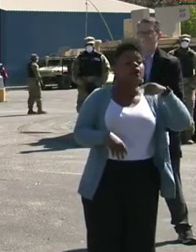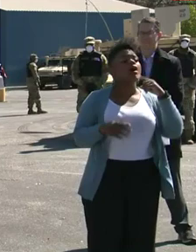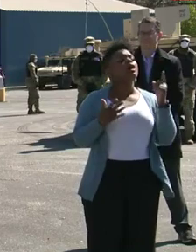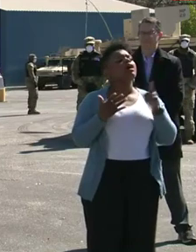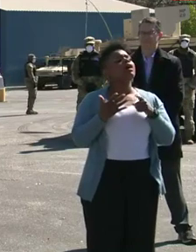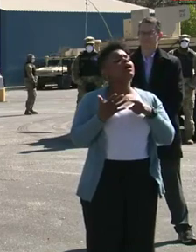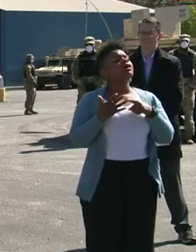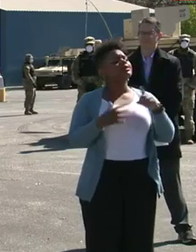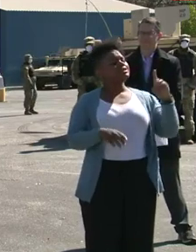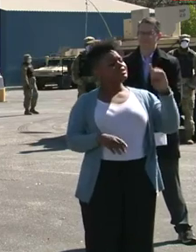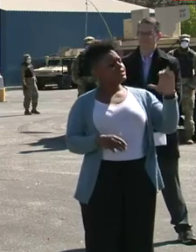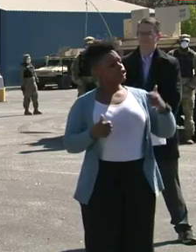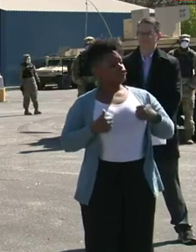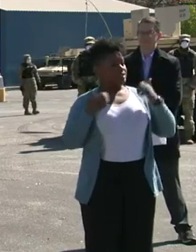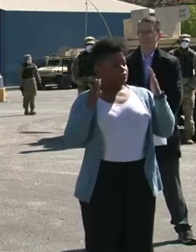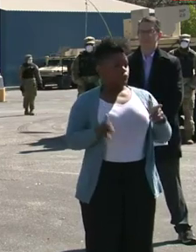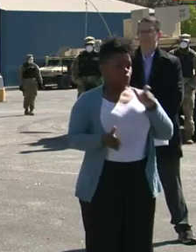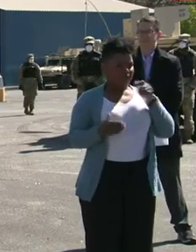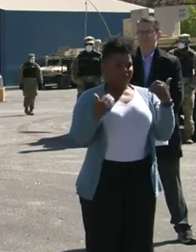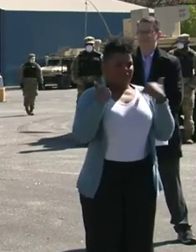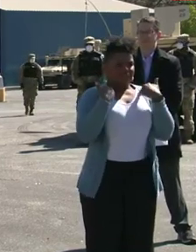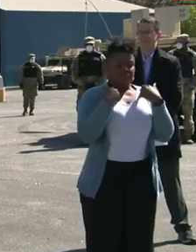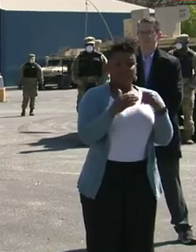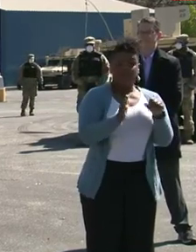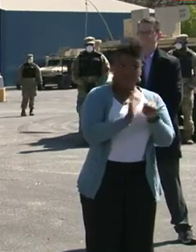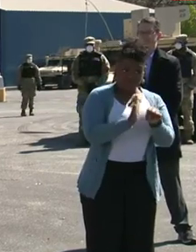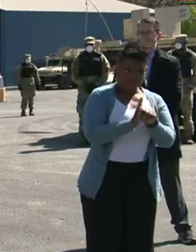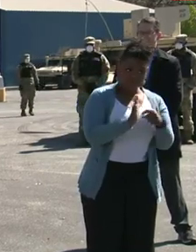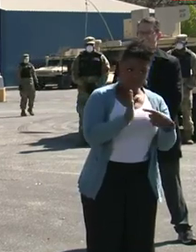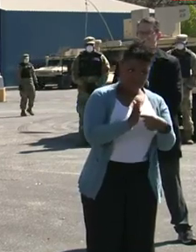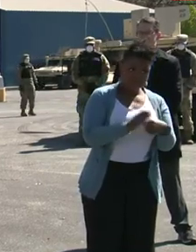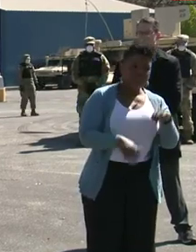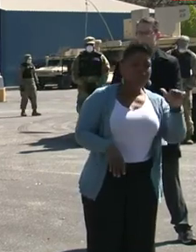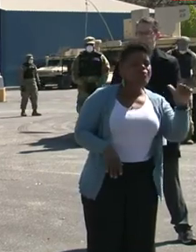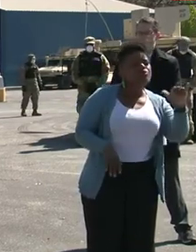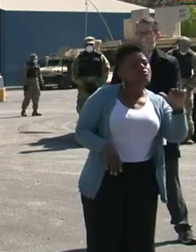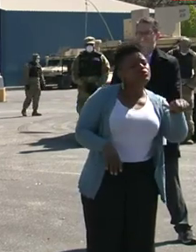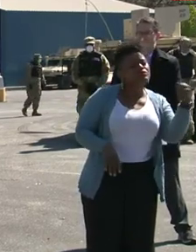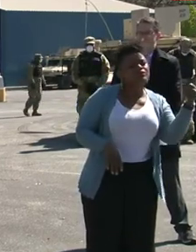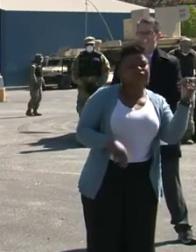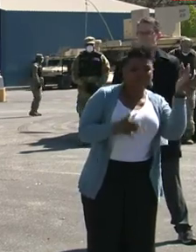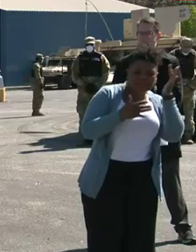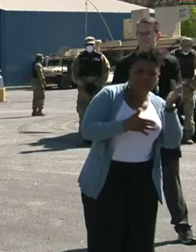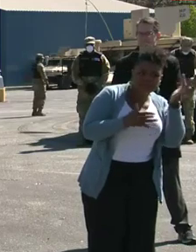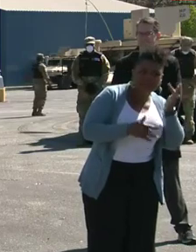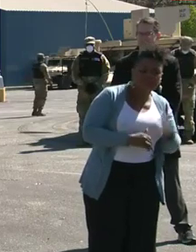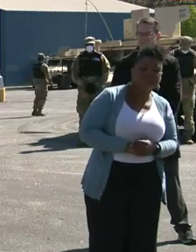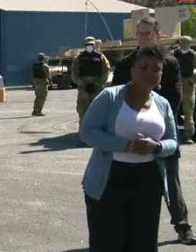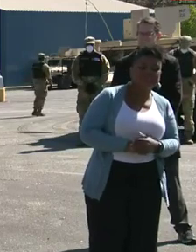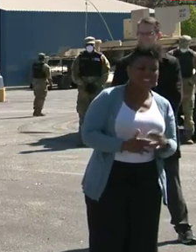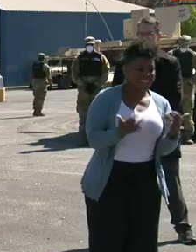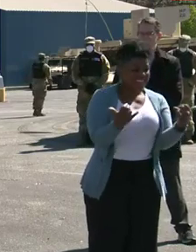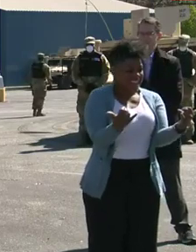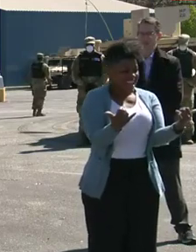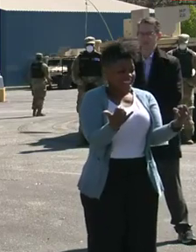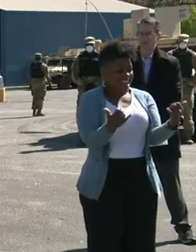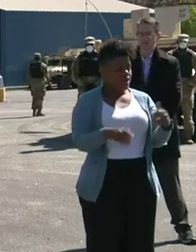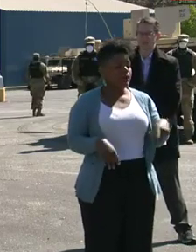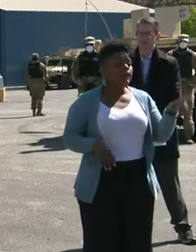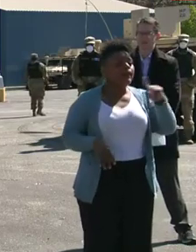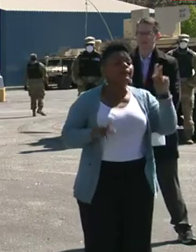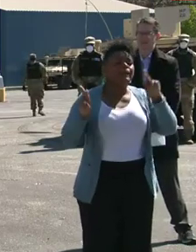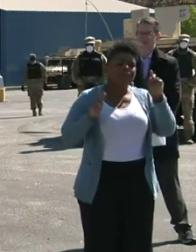health conditions. So for now, patients will be referred by their doctors, and in the coming days, we will